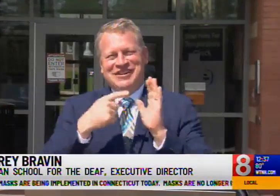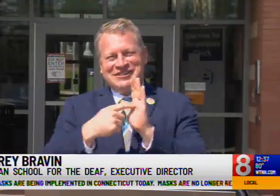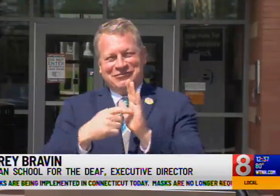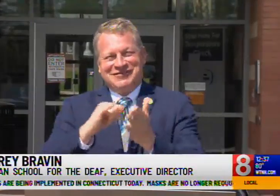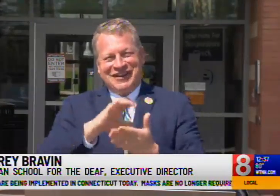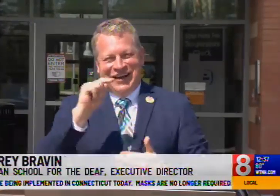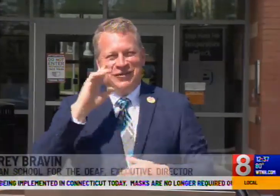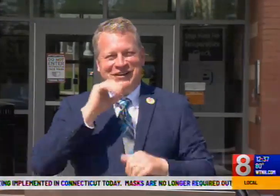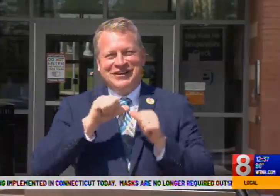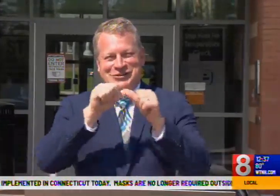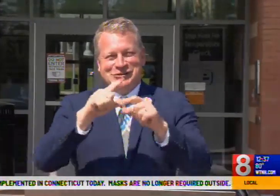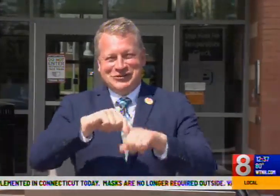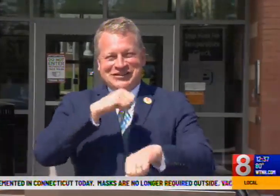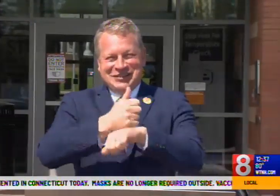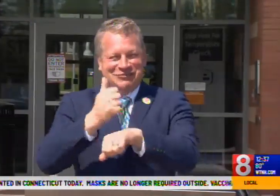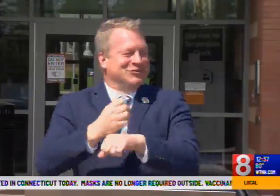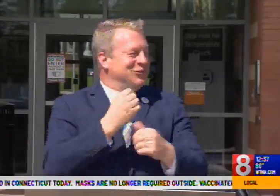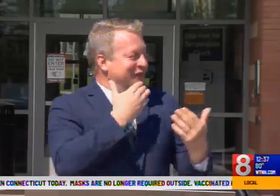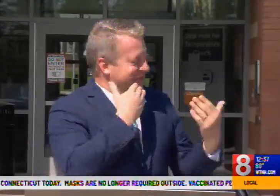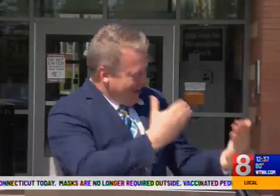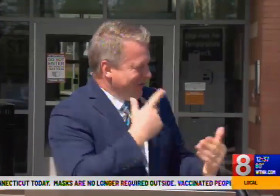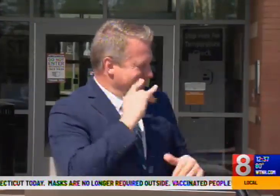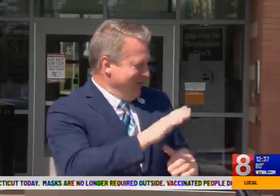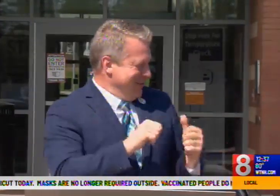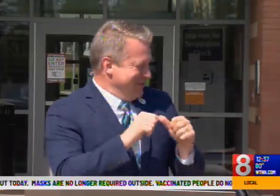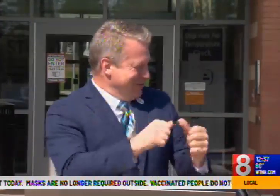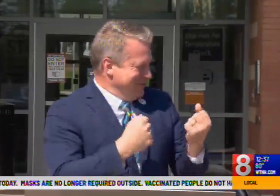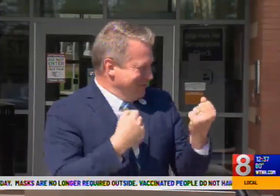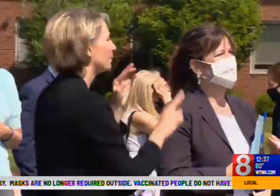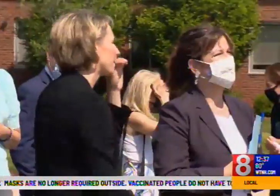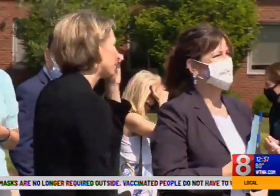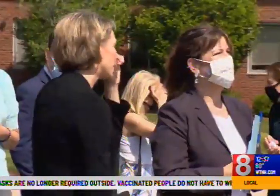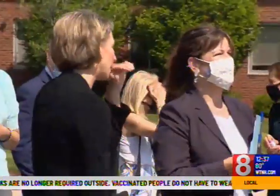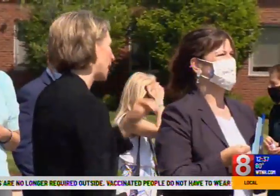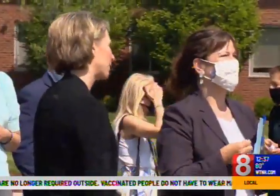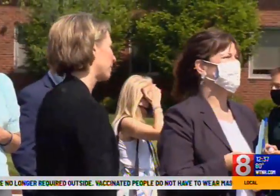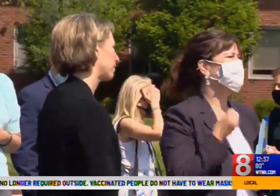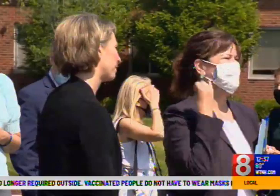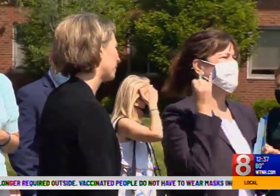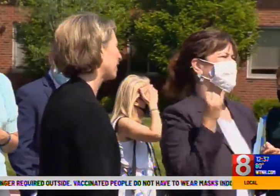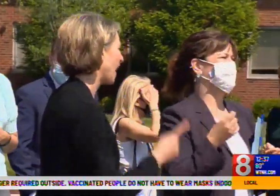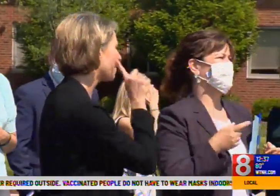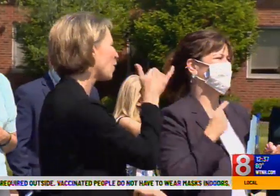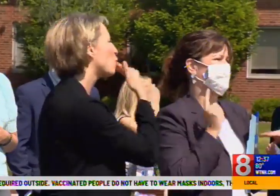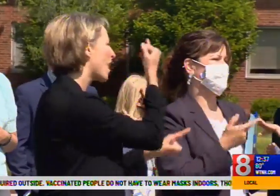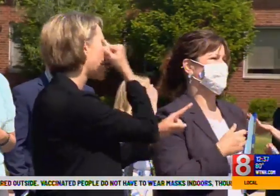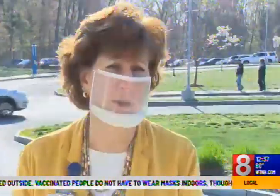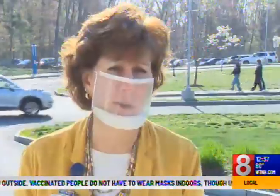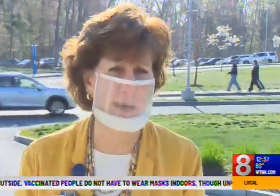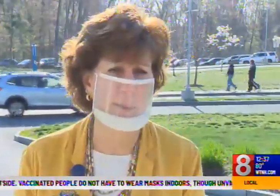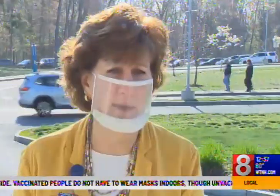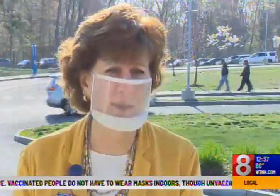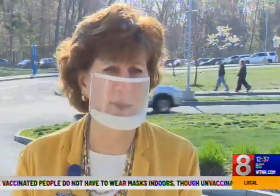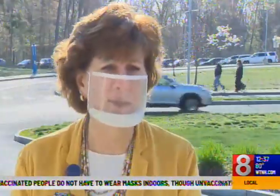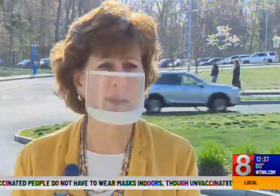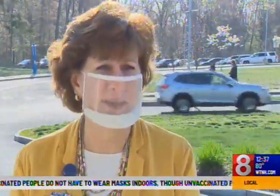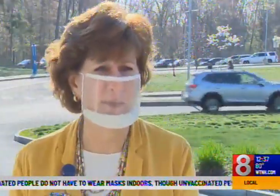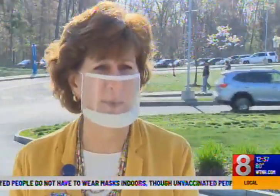standard, and now we have so many more standards that Connecticut will continue to set. One of the challenges they're hoping to correct, investing in clear